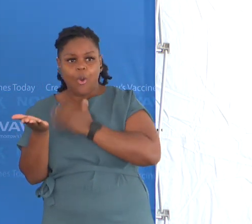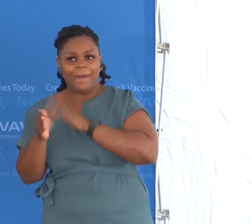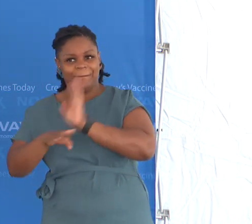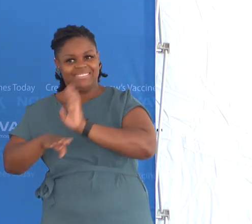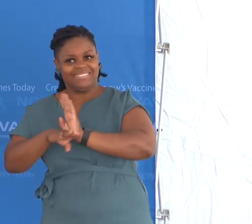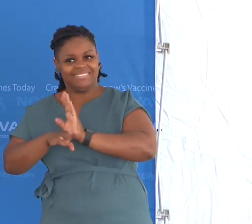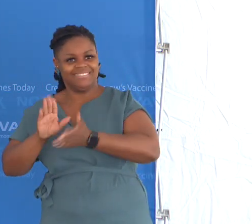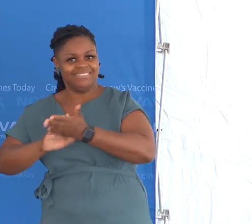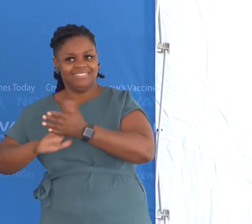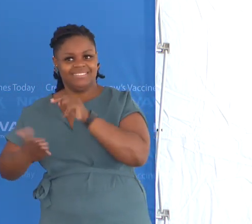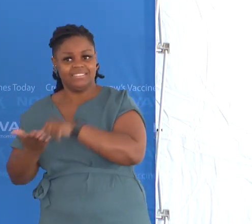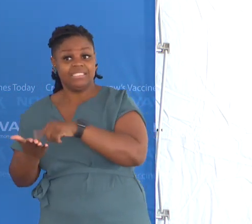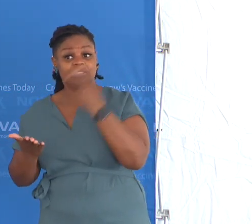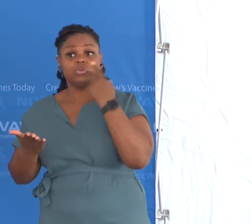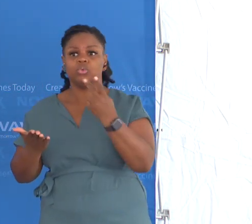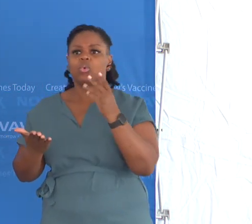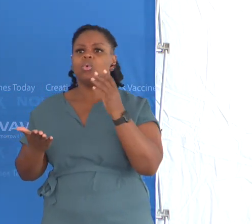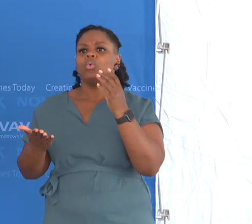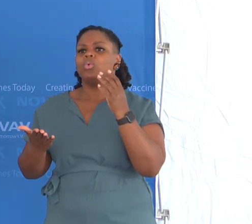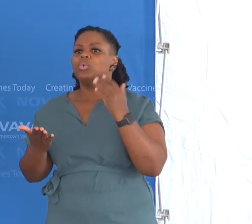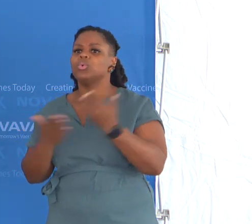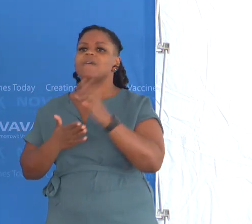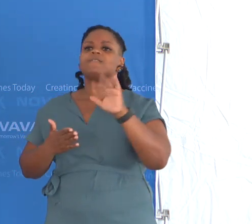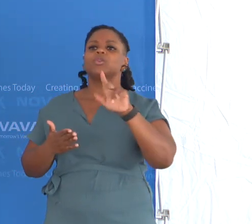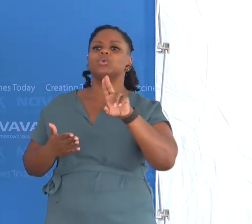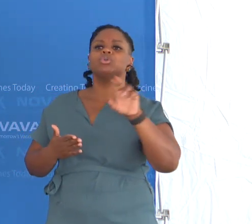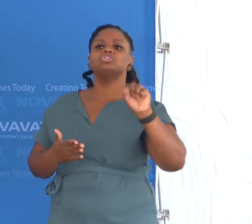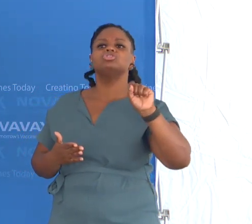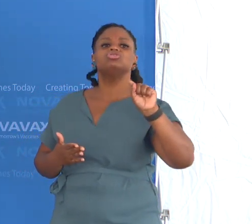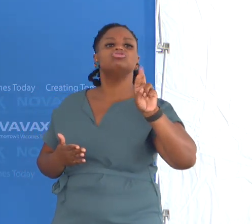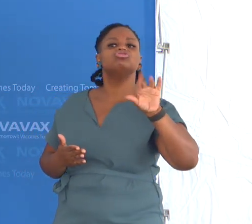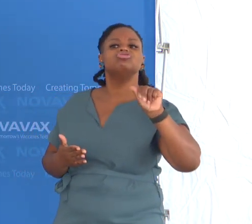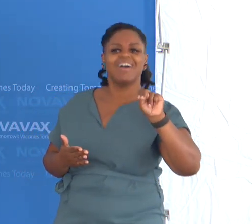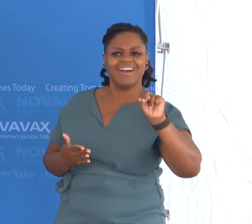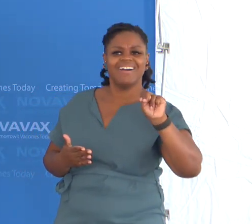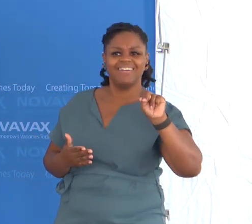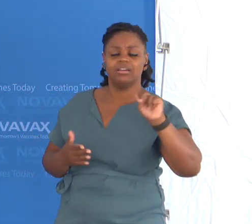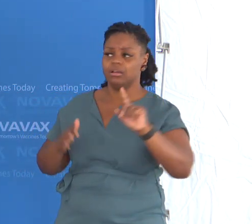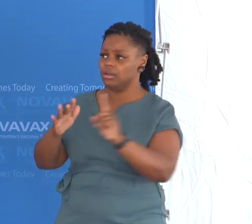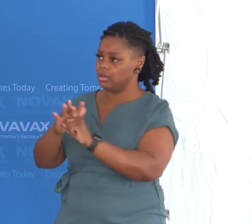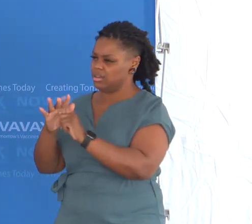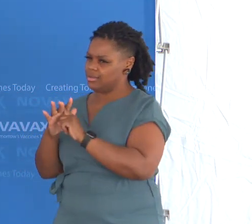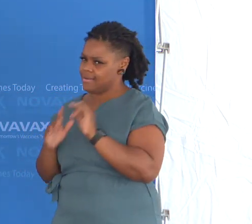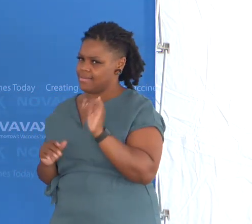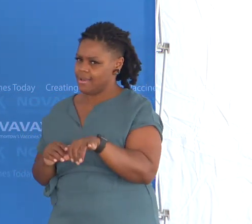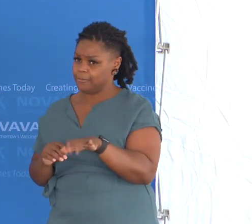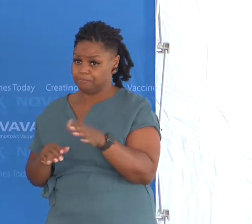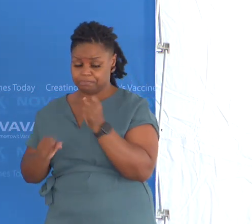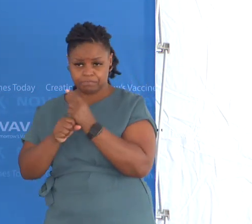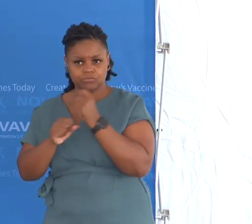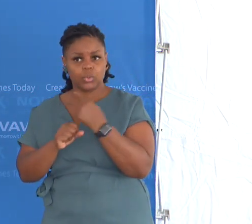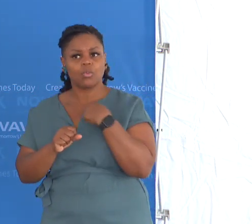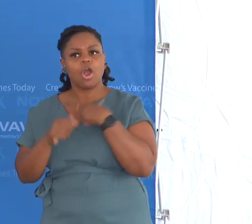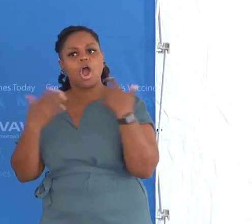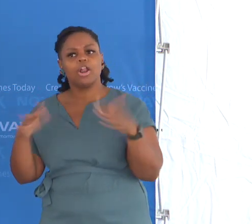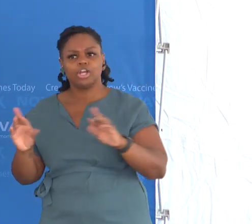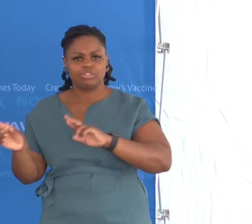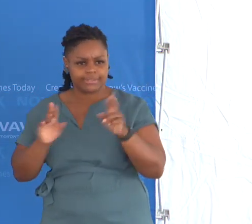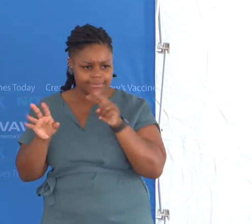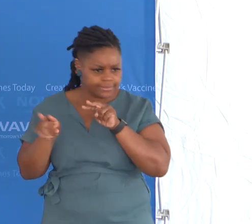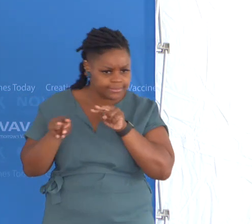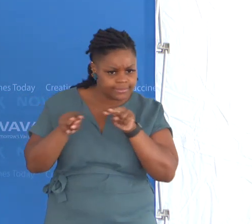circulating every year, so we have to go make them, because we don't know which one is going to be selected for next year's vaccine, so we make them